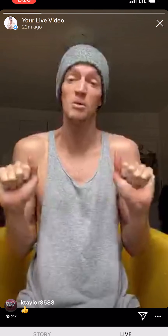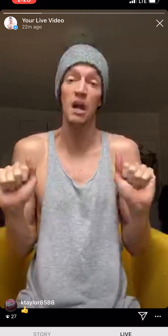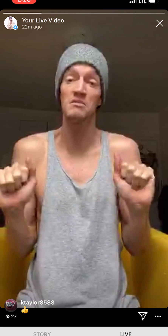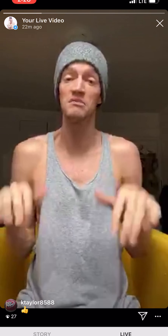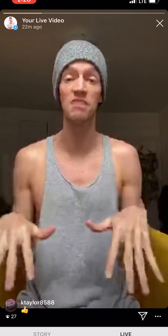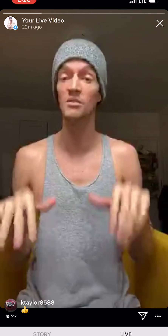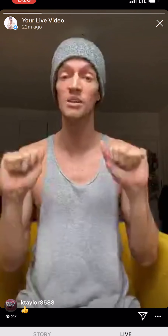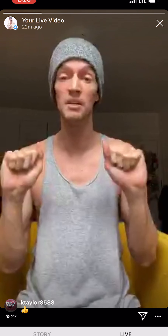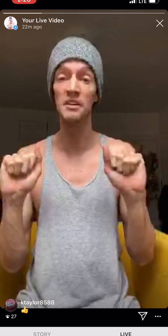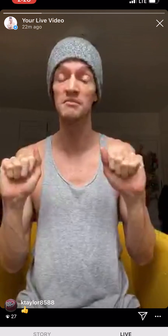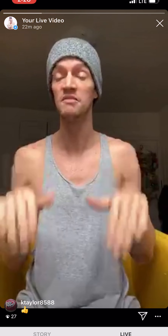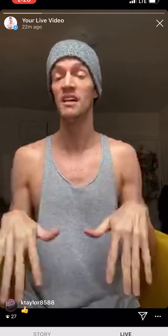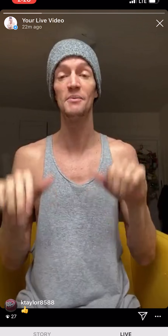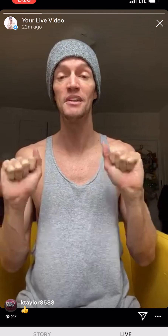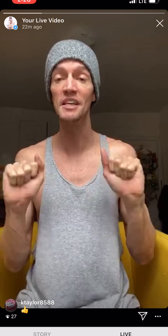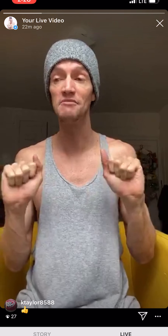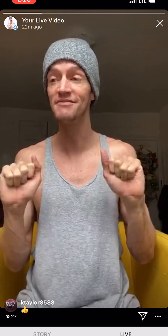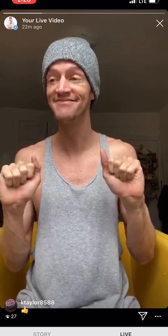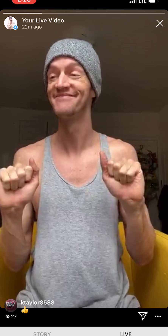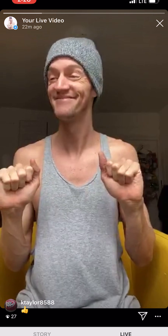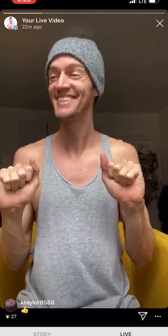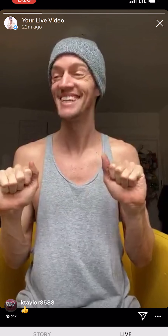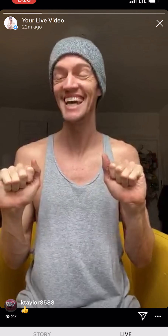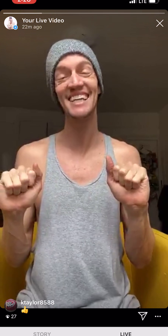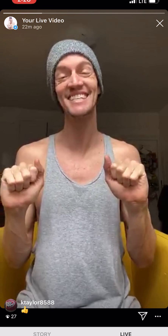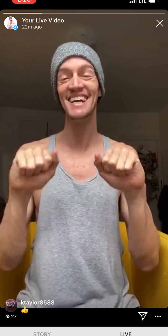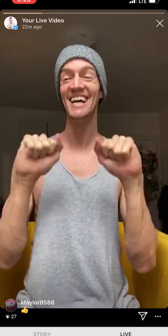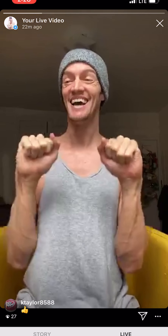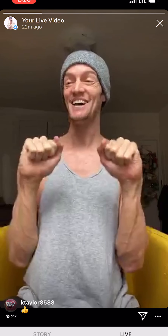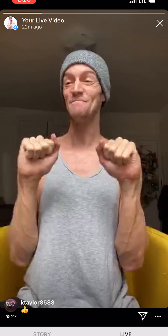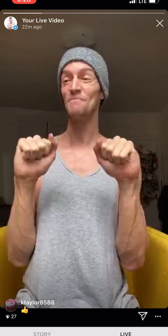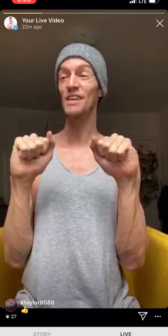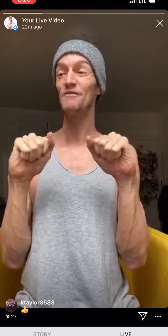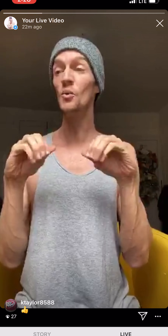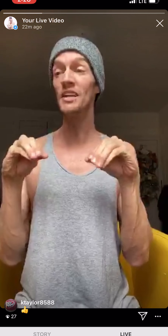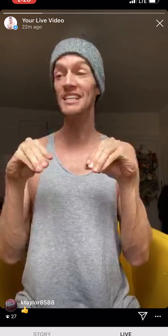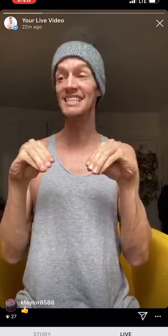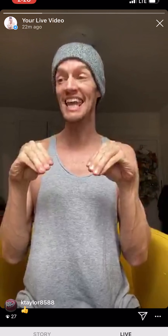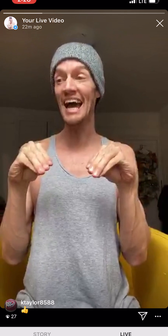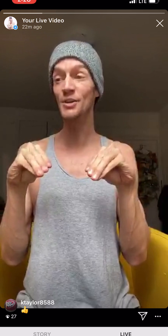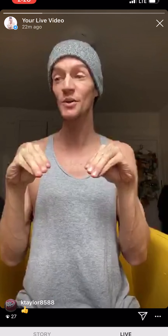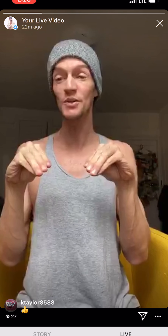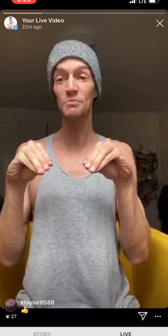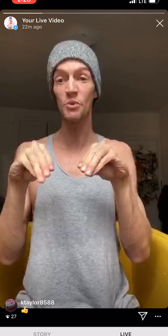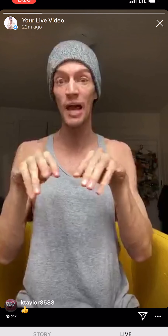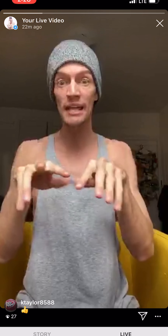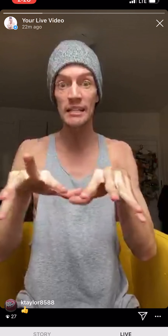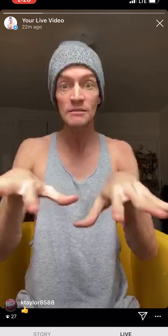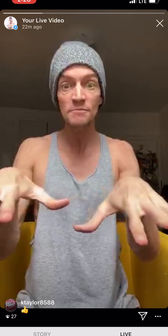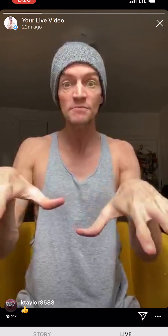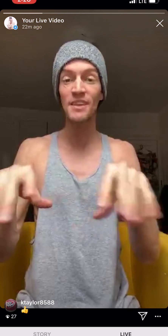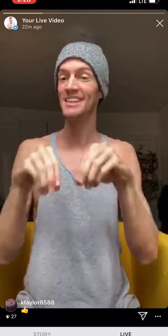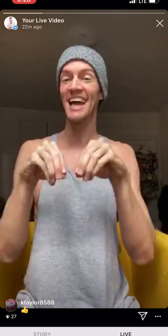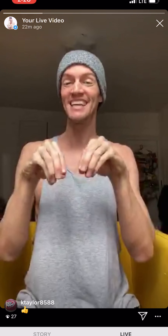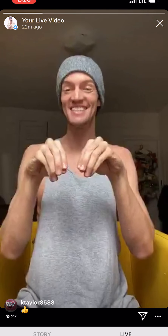bounce. I don't want to be here. I'm going to leave. Nice. Um, if you want to scatter or spread, the hands just